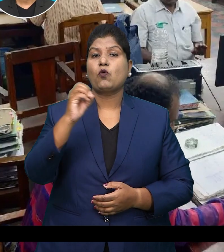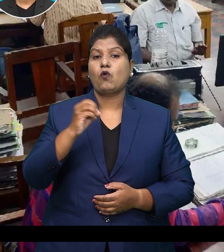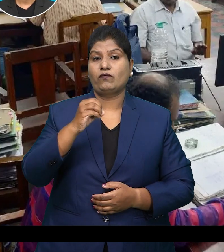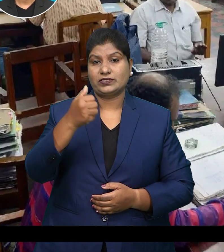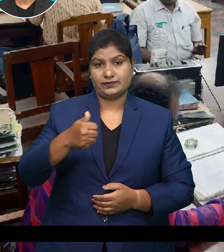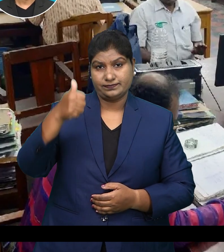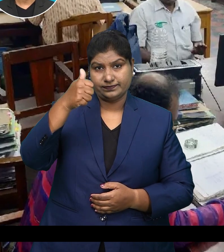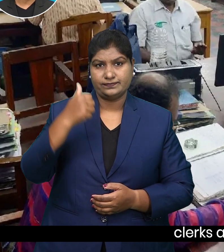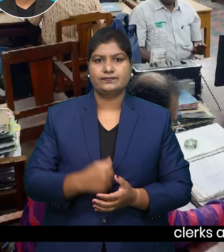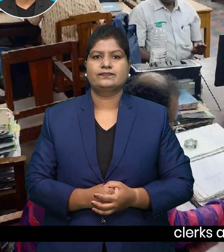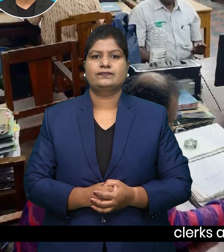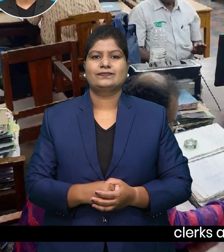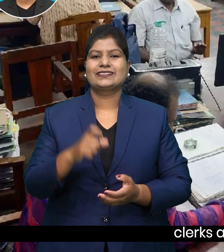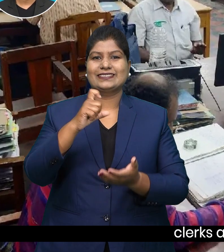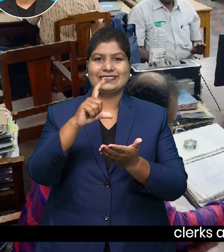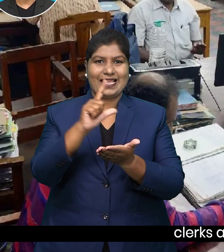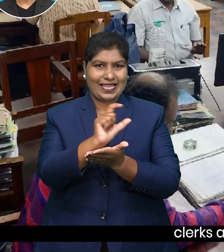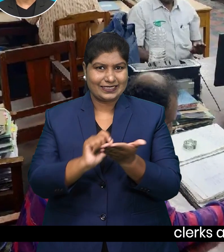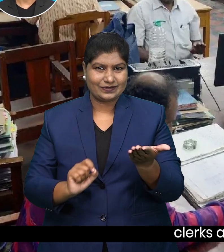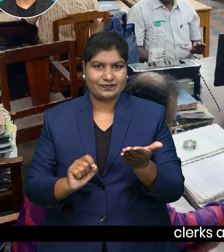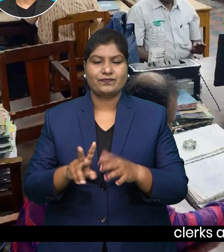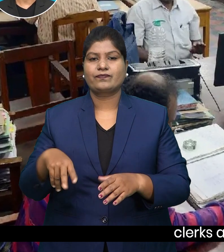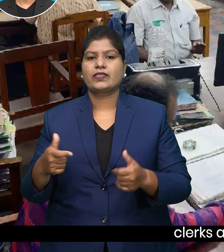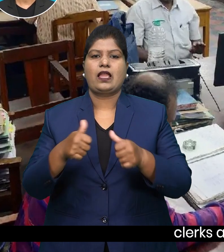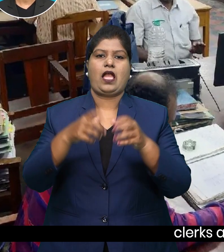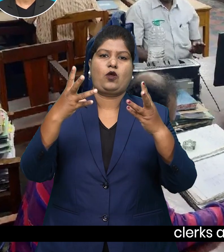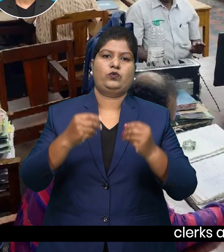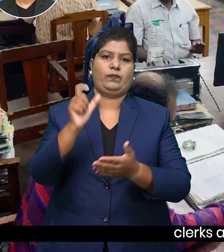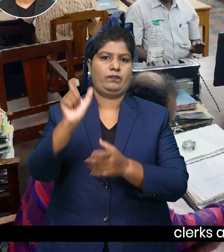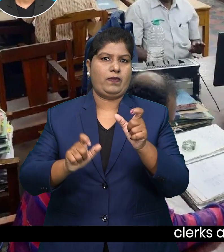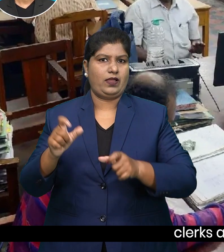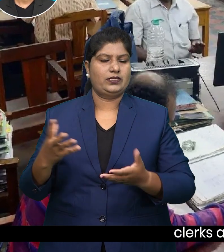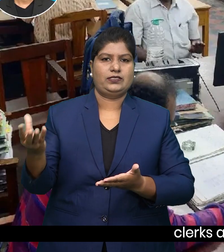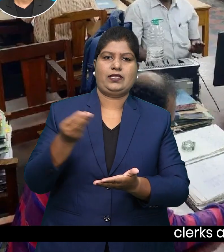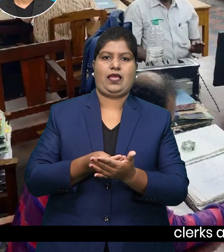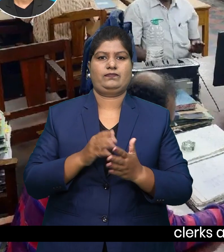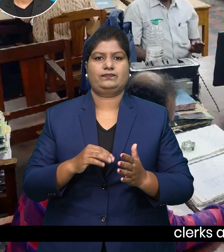officers, clerks, and accountants.